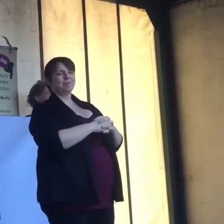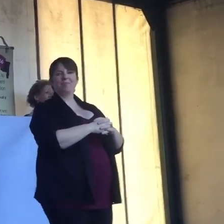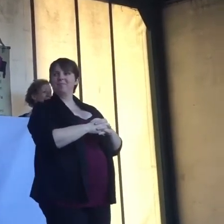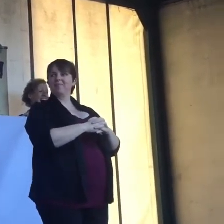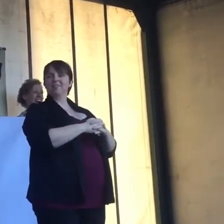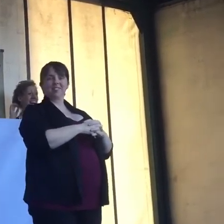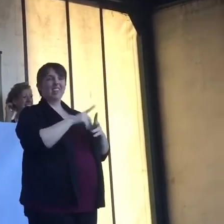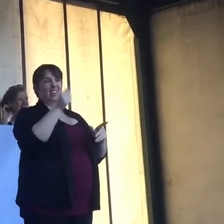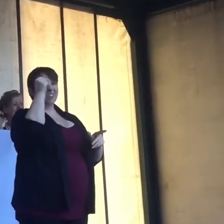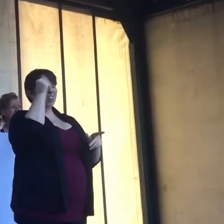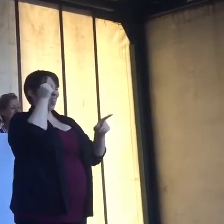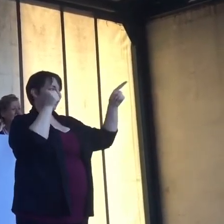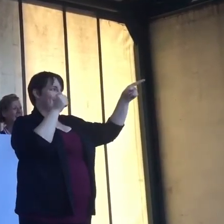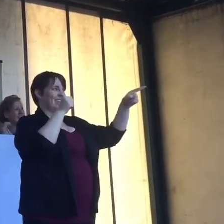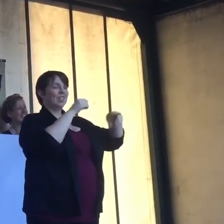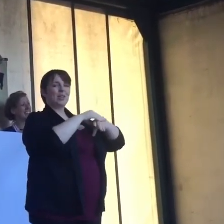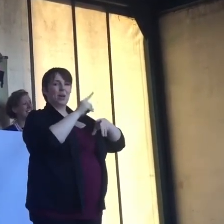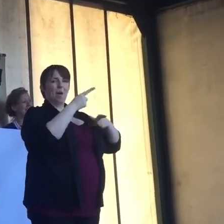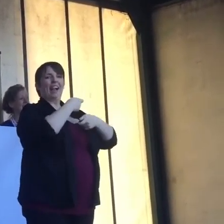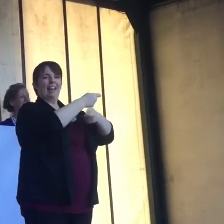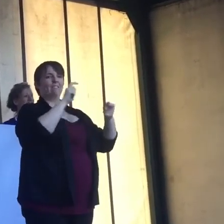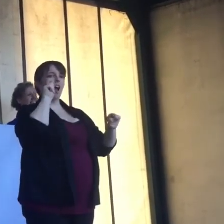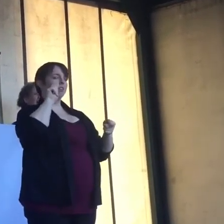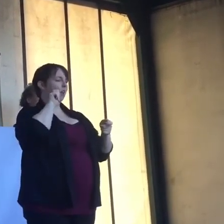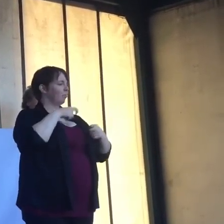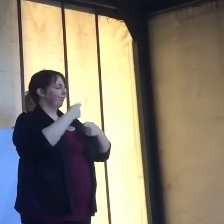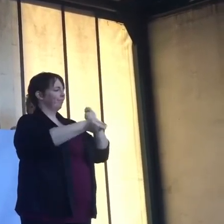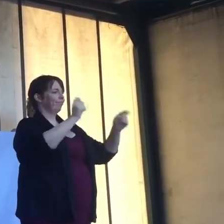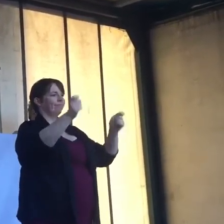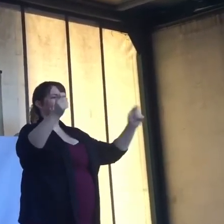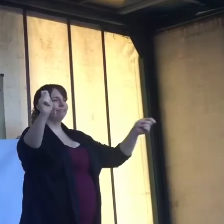You can be sure they'll be the ones handing out the condoms.